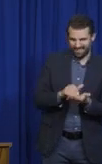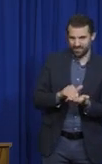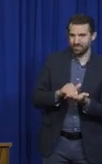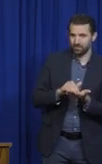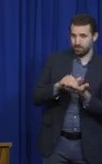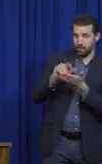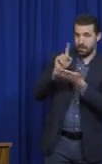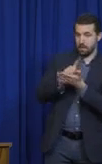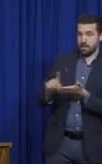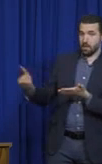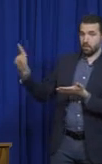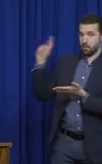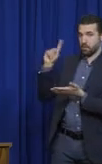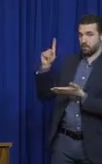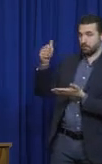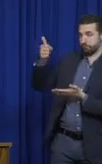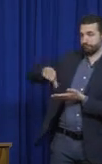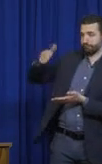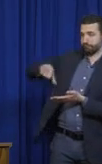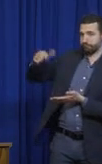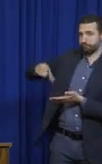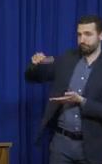week. Jessica, that was one of